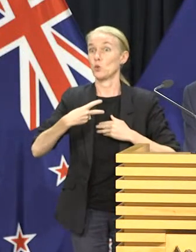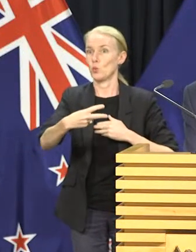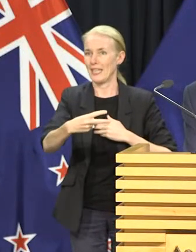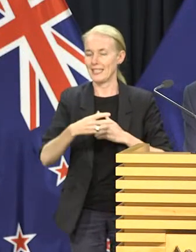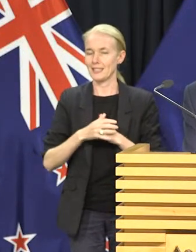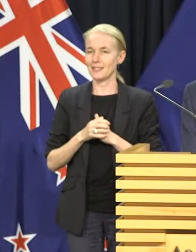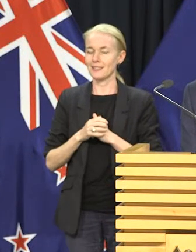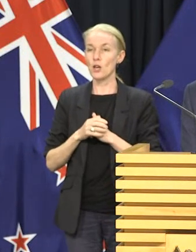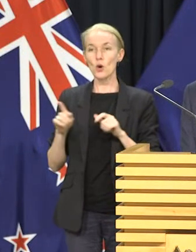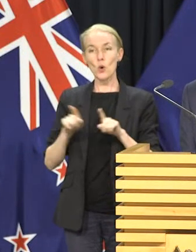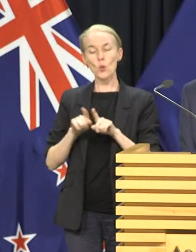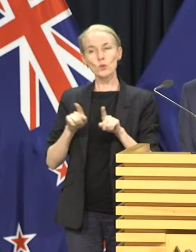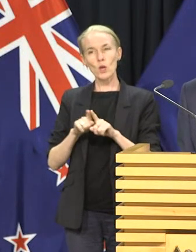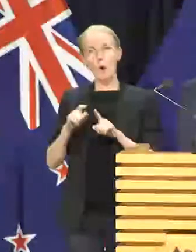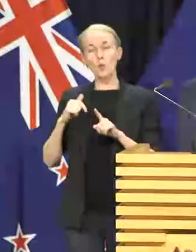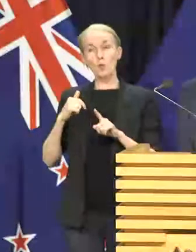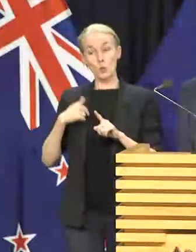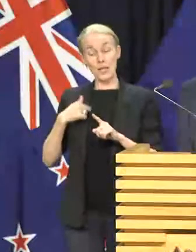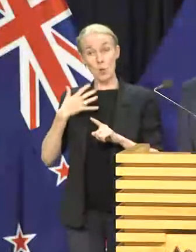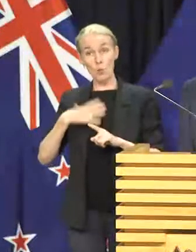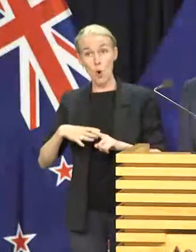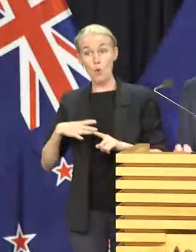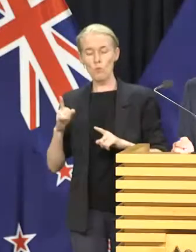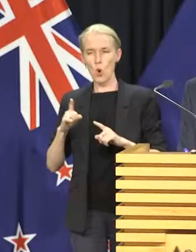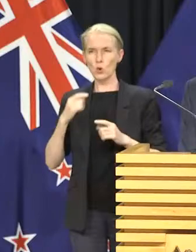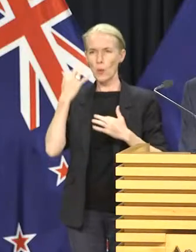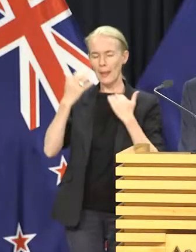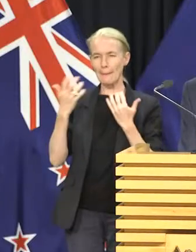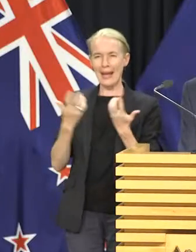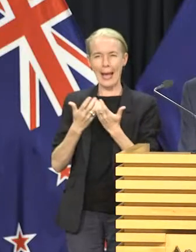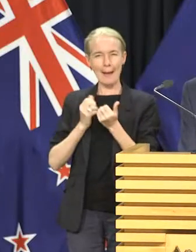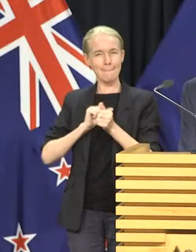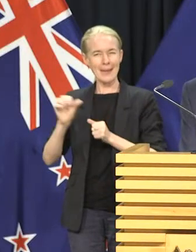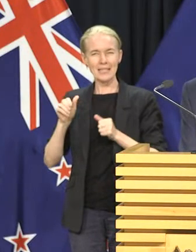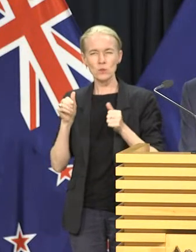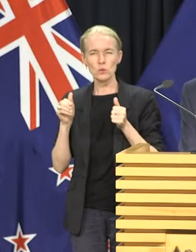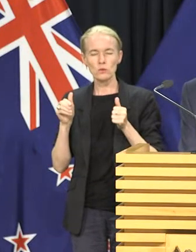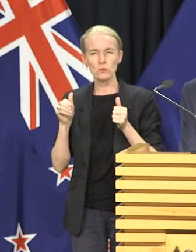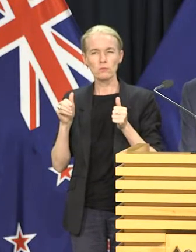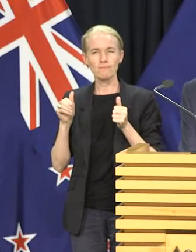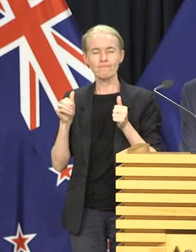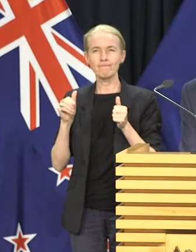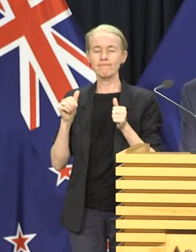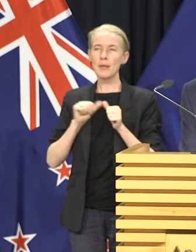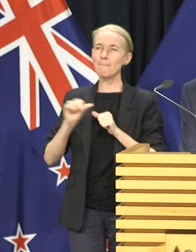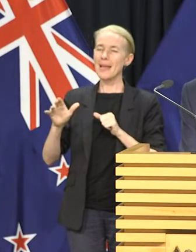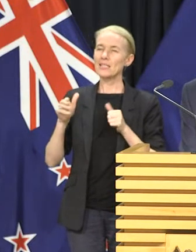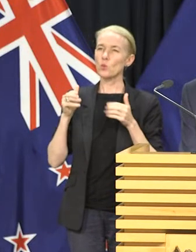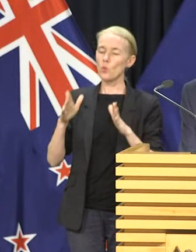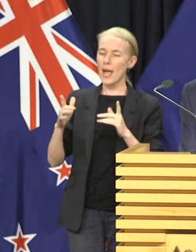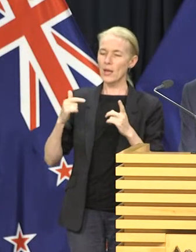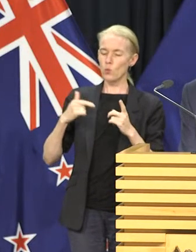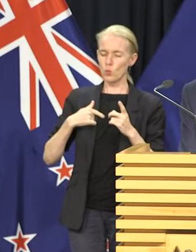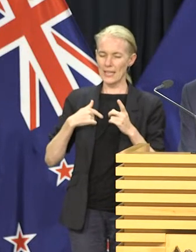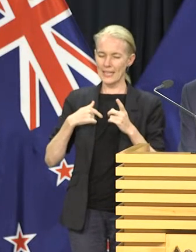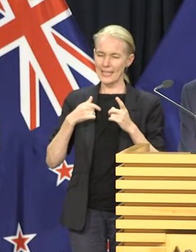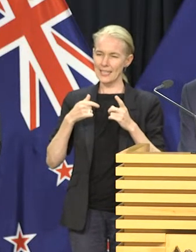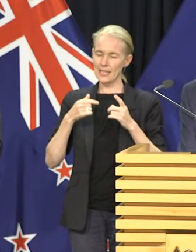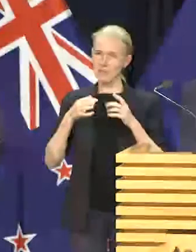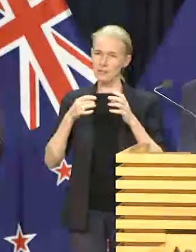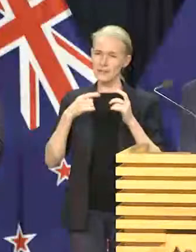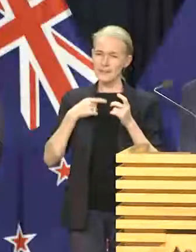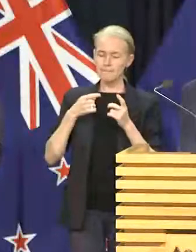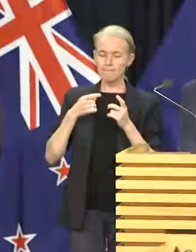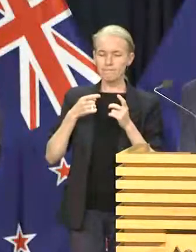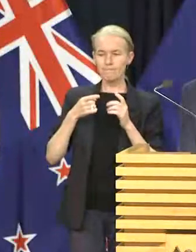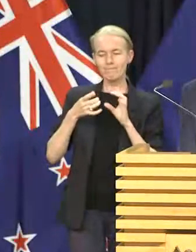also, as part of our commitment, are looking towards how we best roll out an engagement strategy to inform our